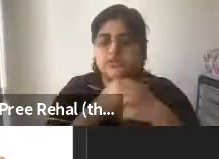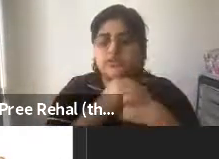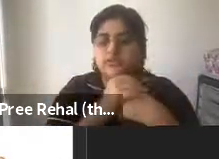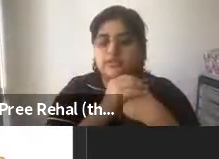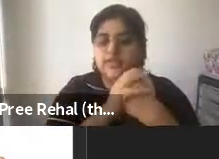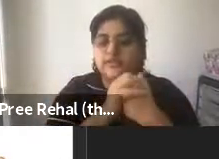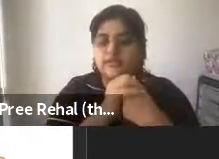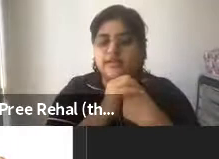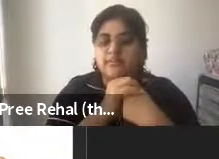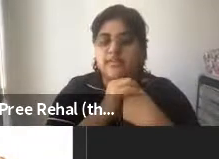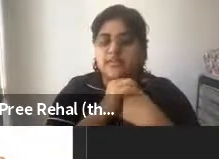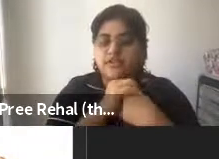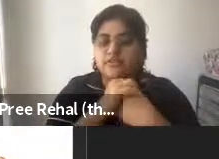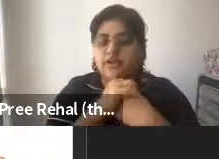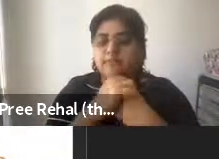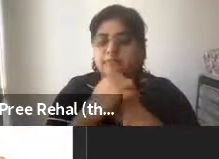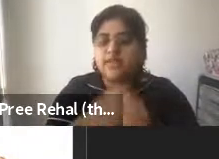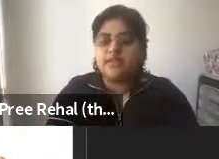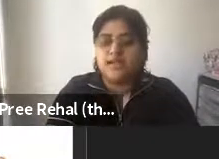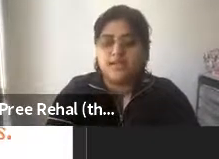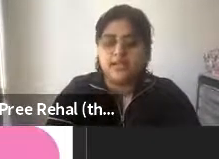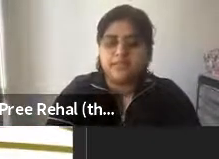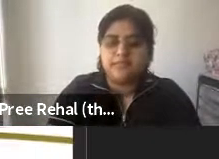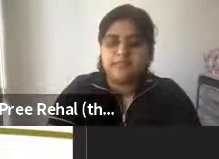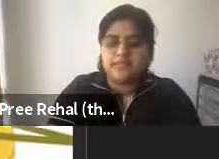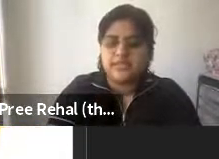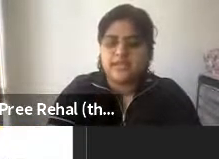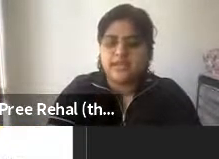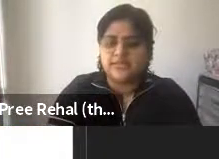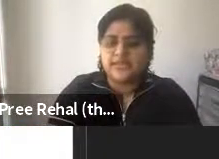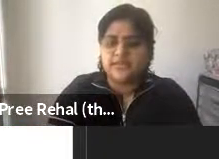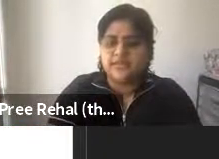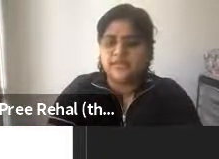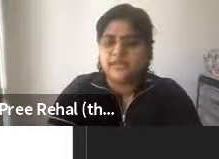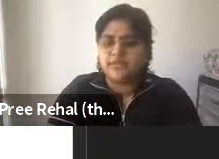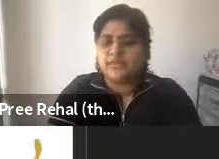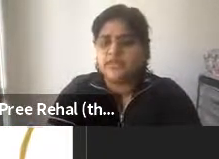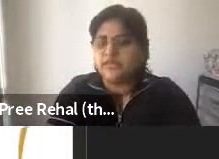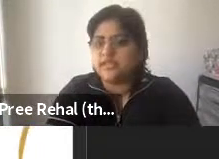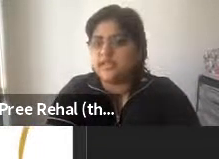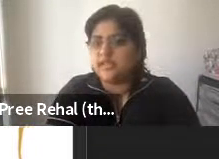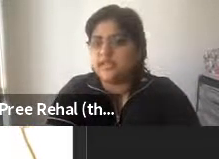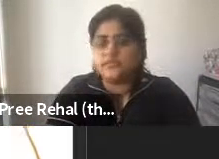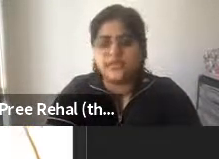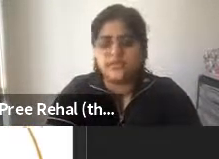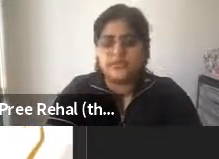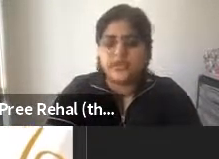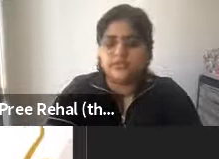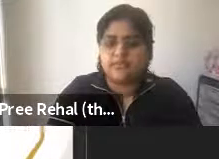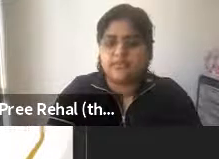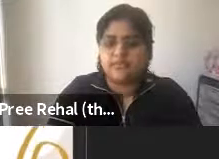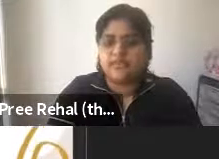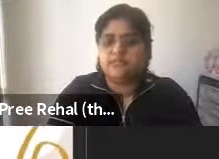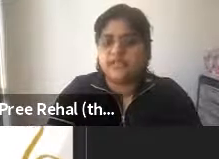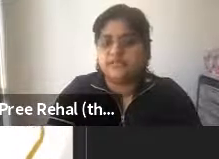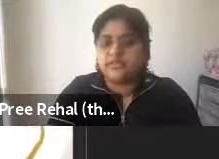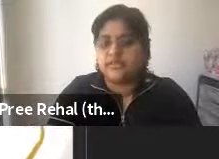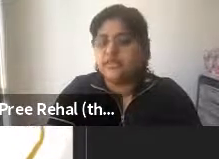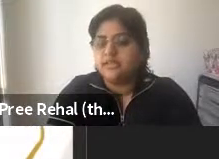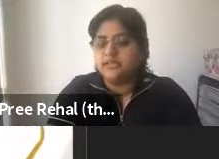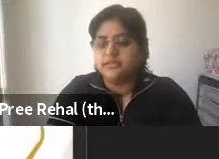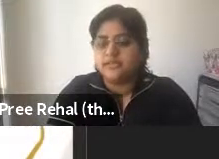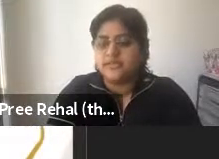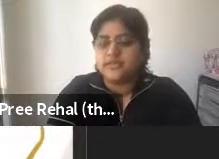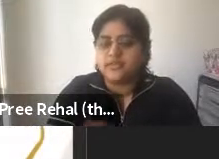square poster of it on my Instagram and such as well. But yeah, those are kind of the things I wanted to share today. I know I've gone over time by a few minutes,